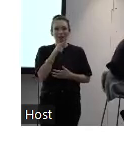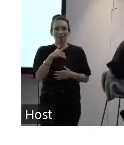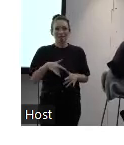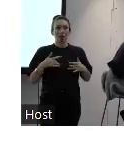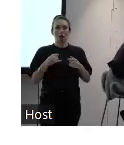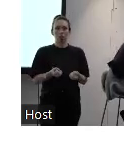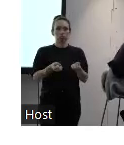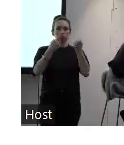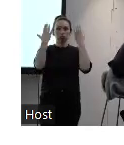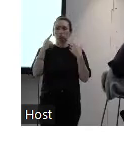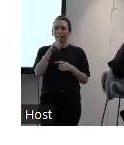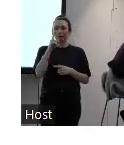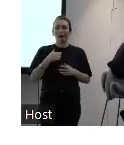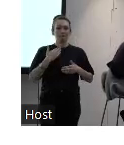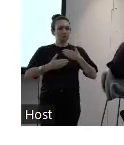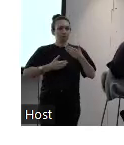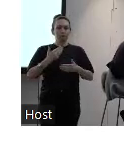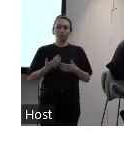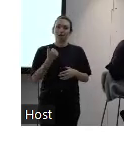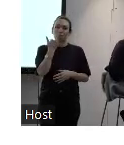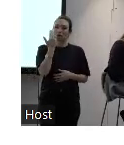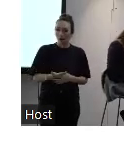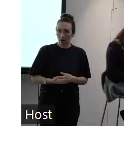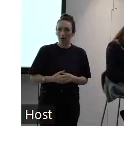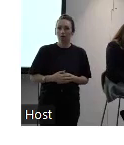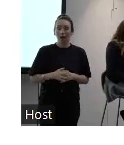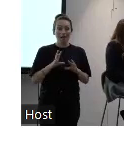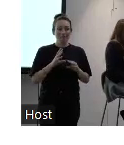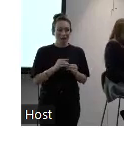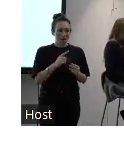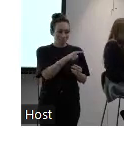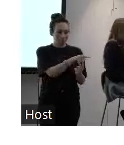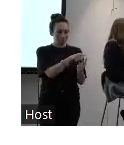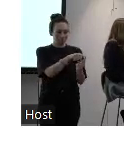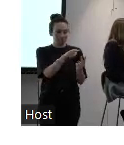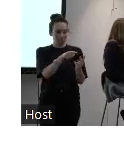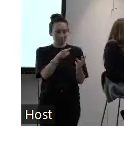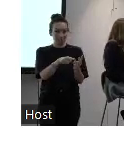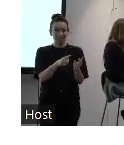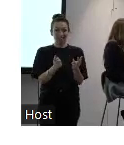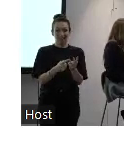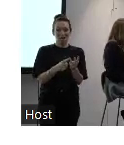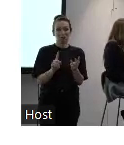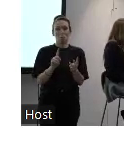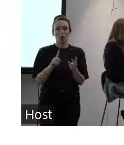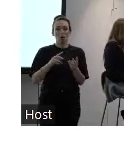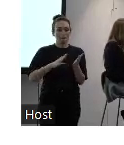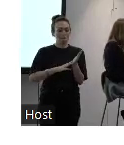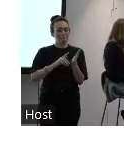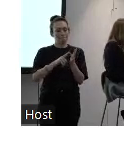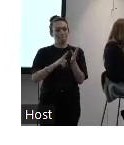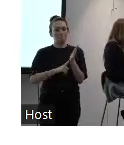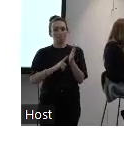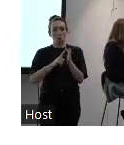are they in their daily lives. And then we combine this with molecular sequencing of blood, which is